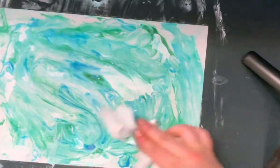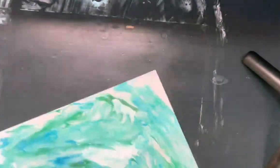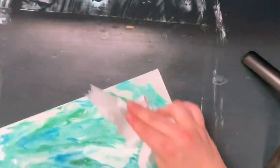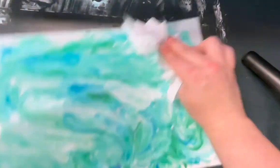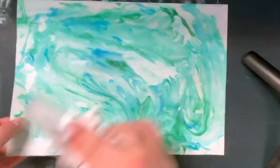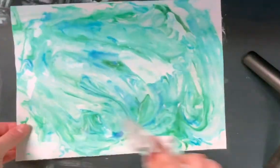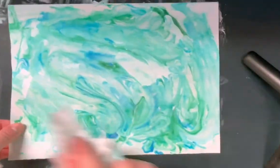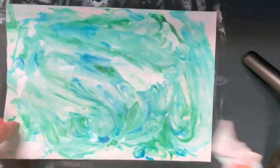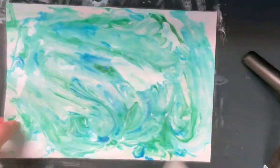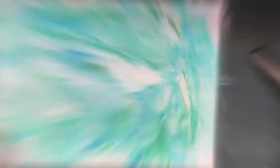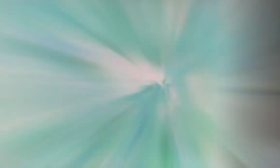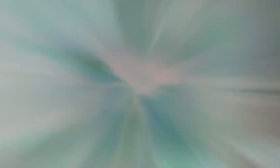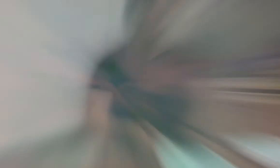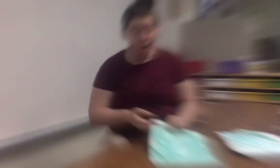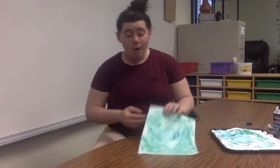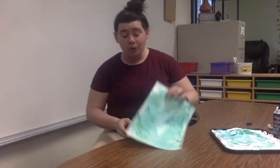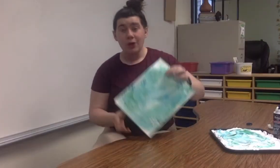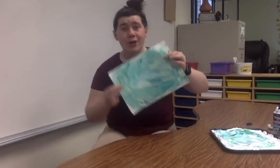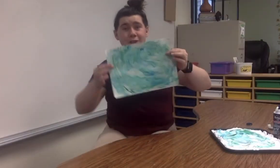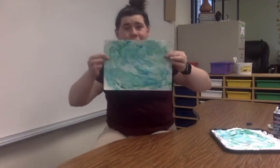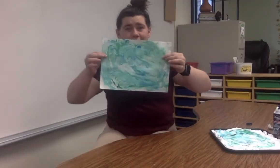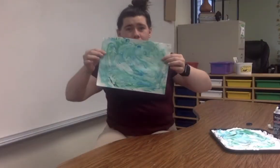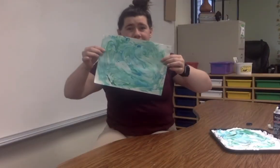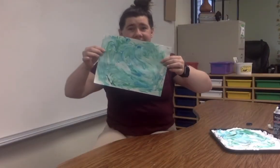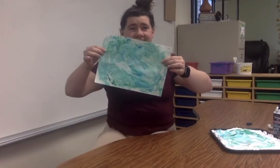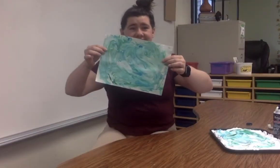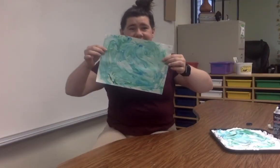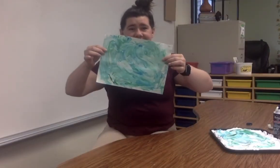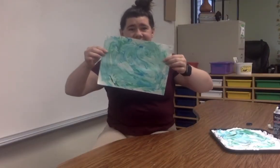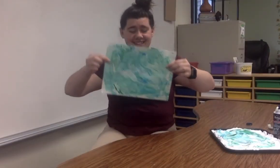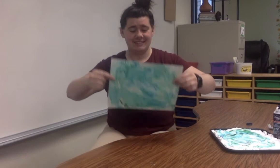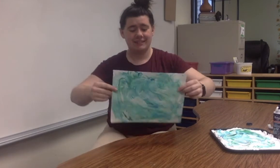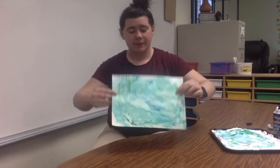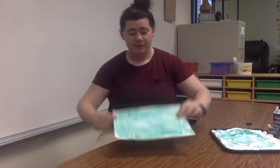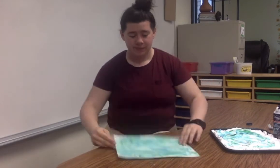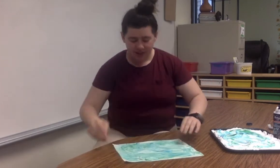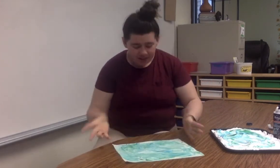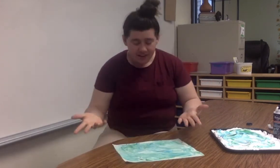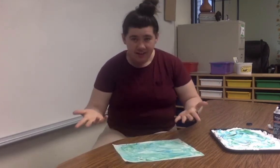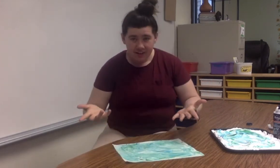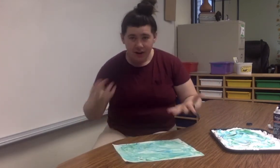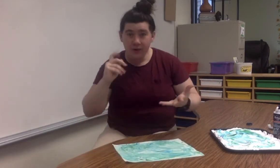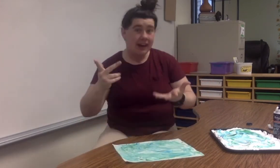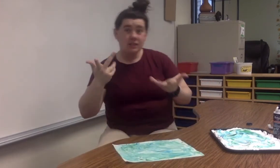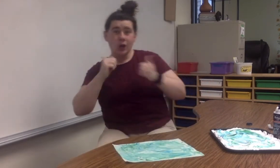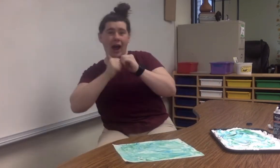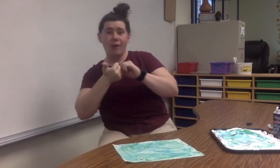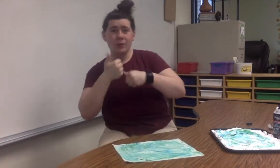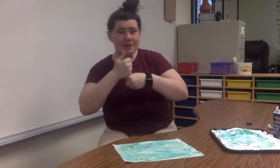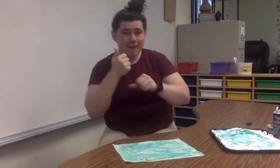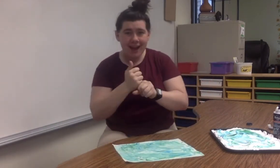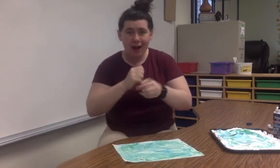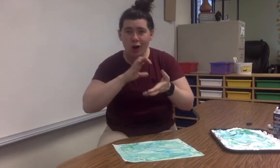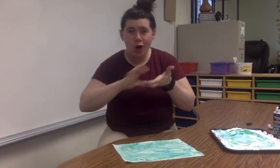This is Okay, so how do we make a